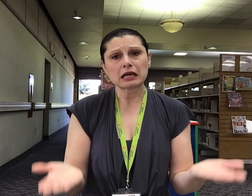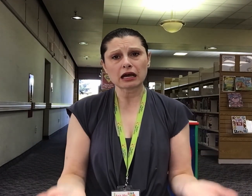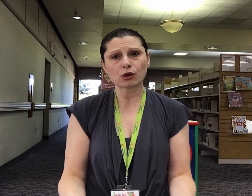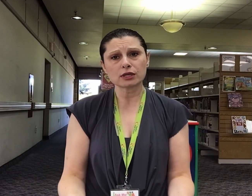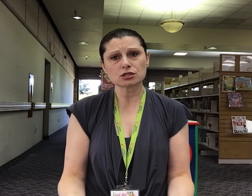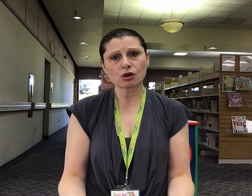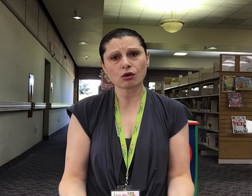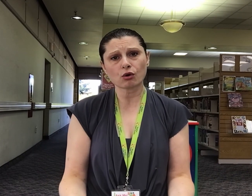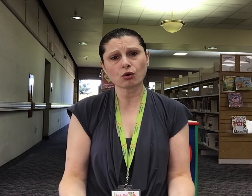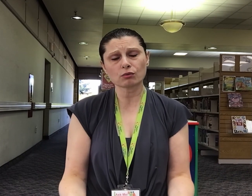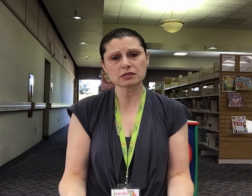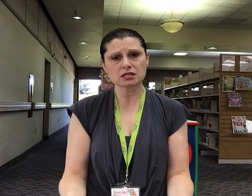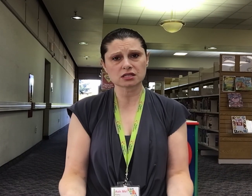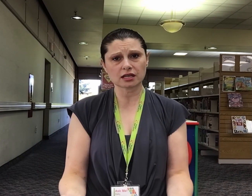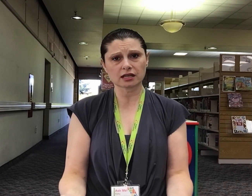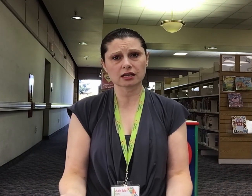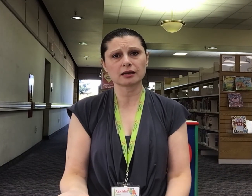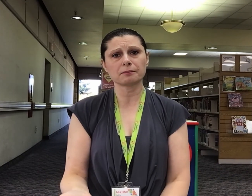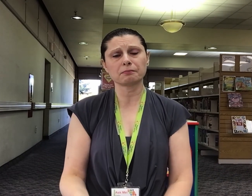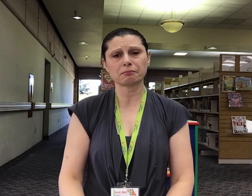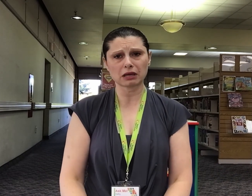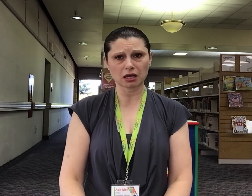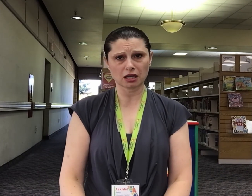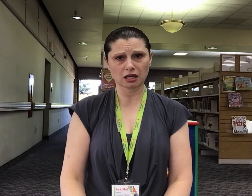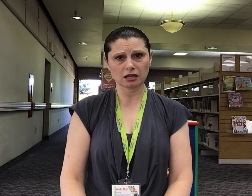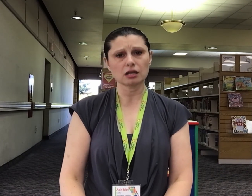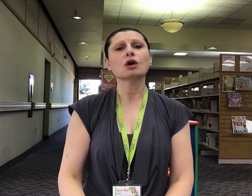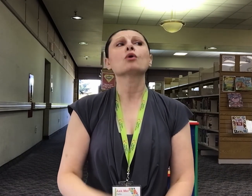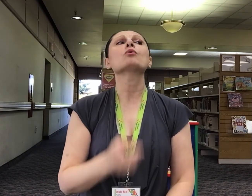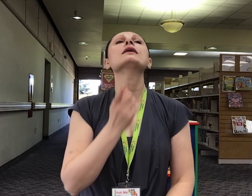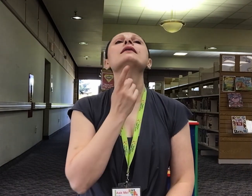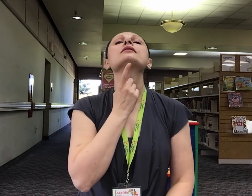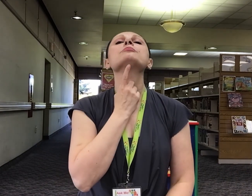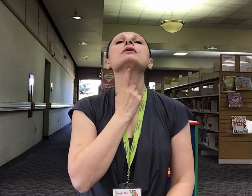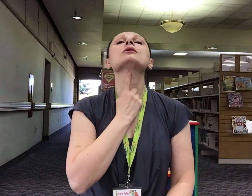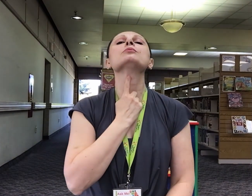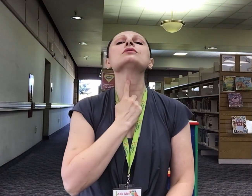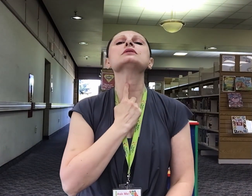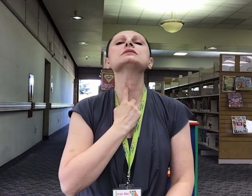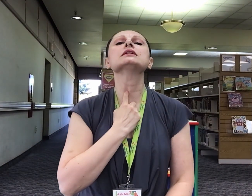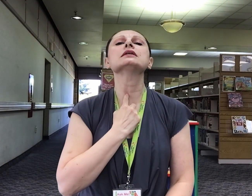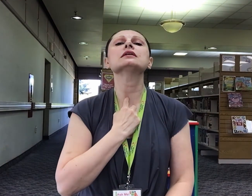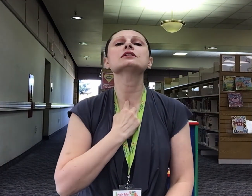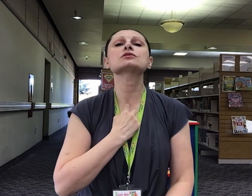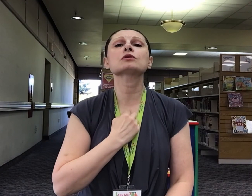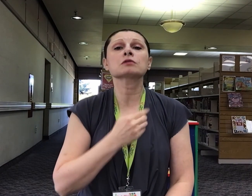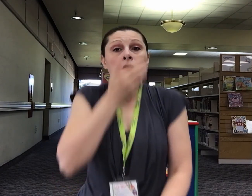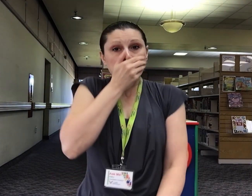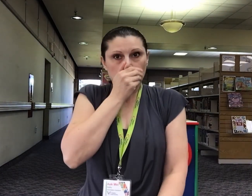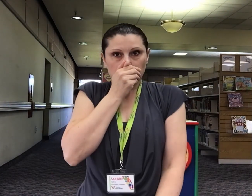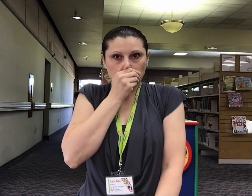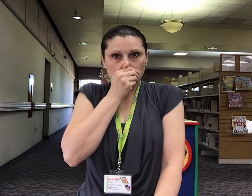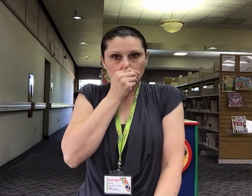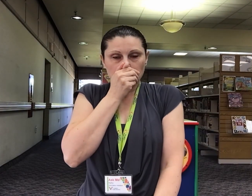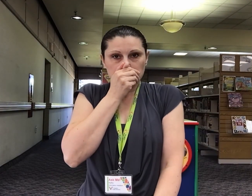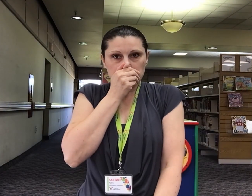Now he's homesick in bed with bubbles in his throat.